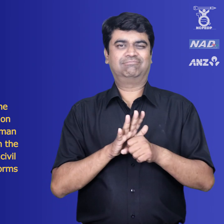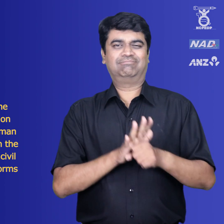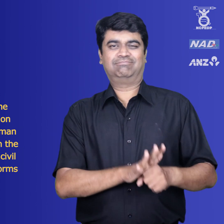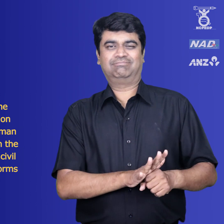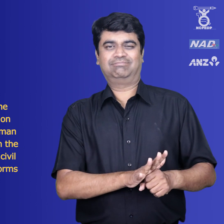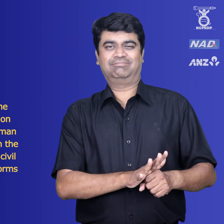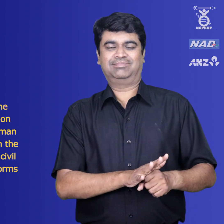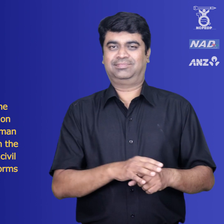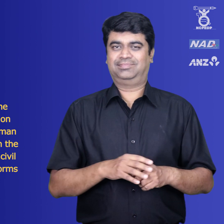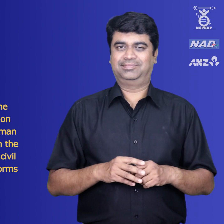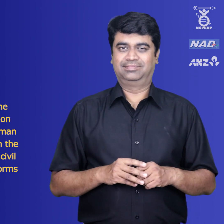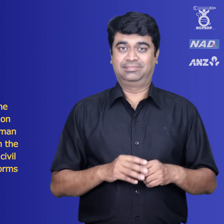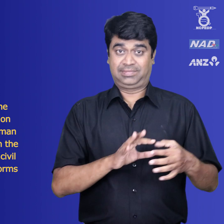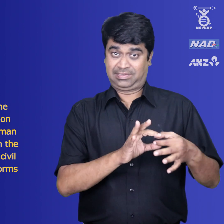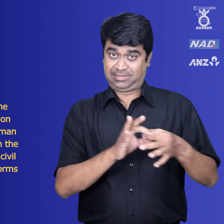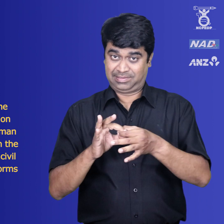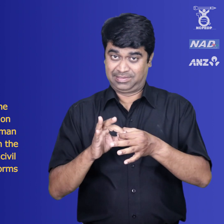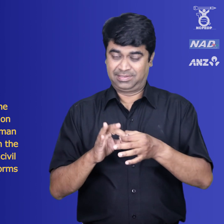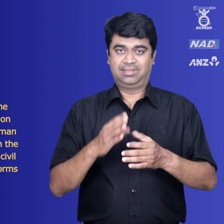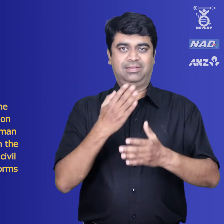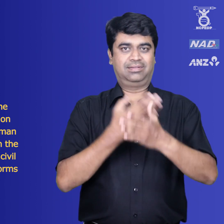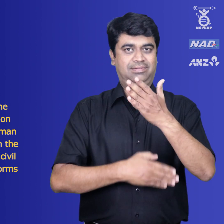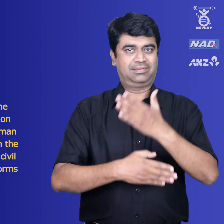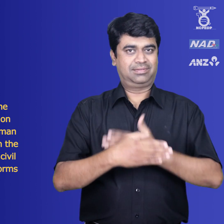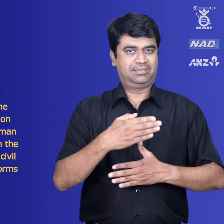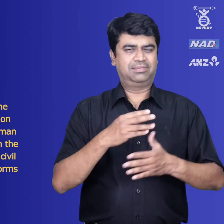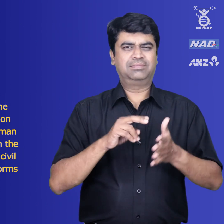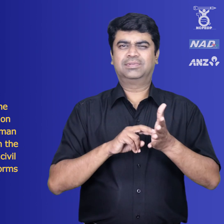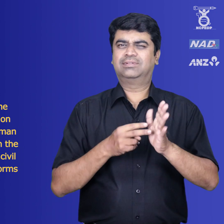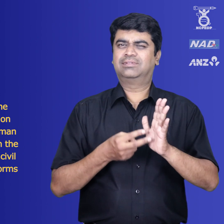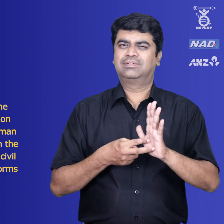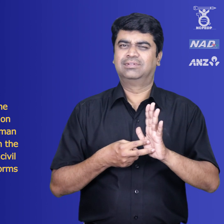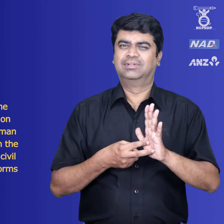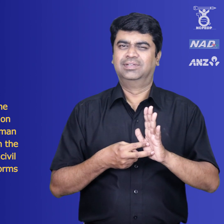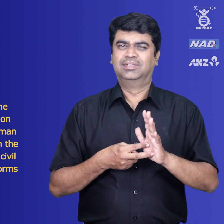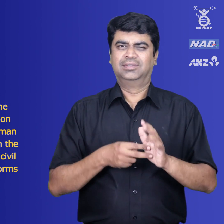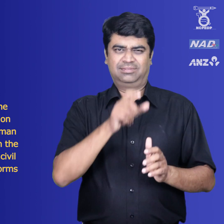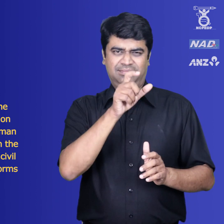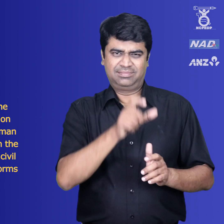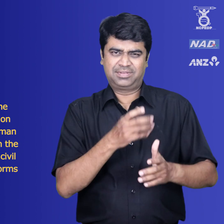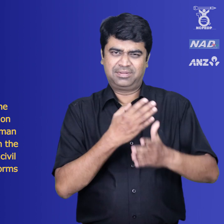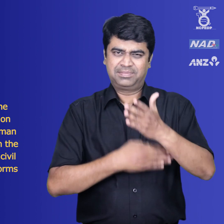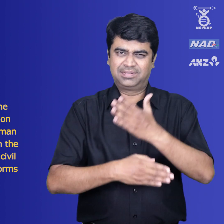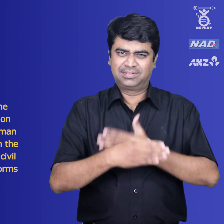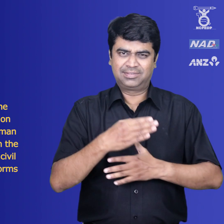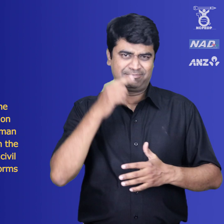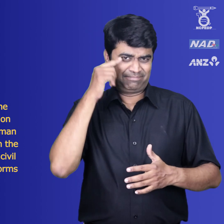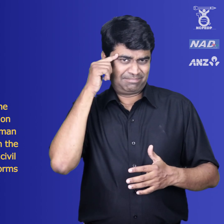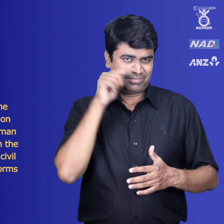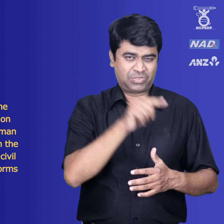Discrimination in relation to disability means any distinction,